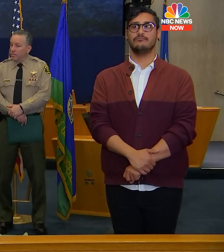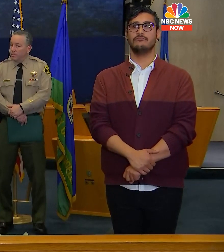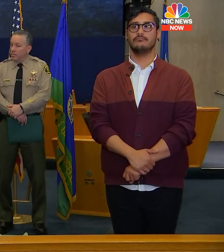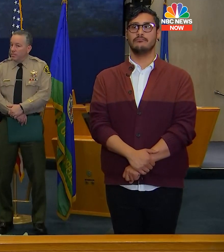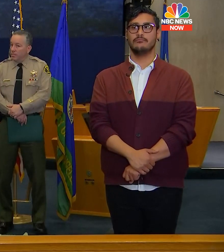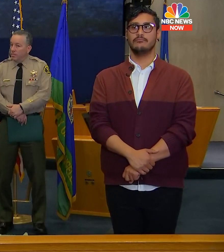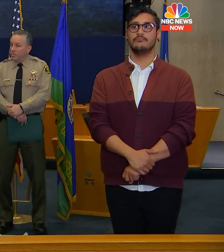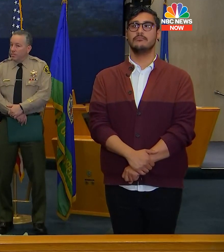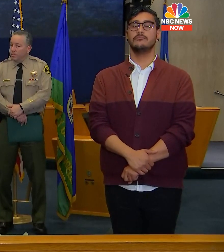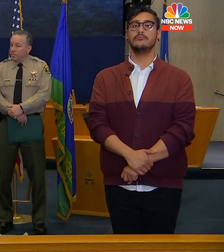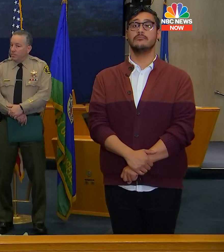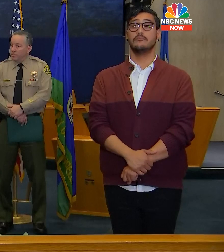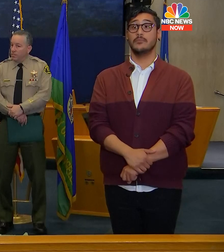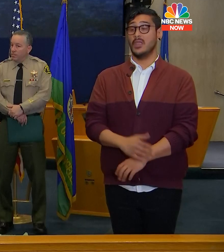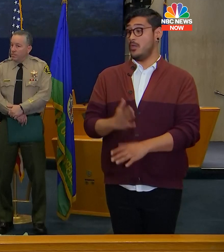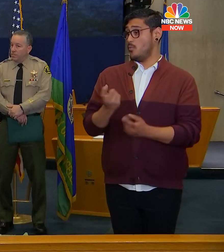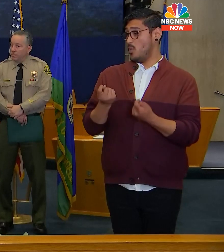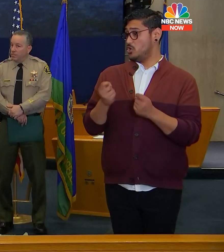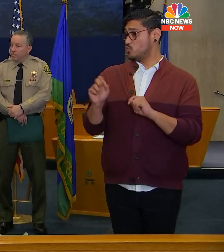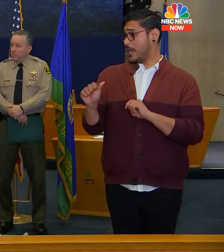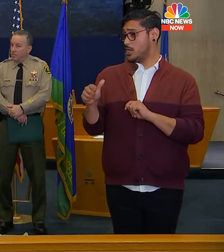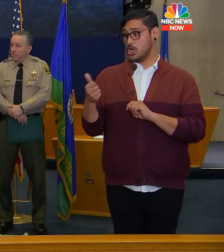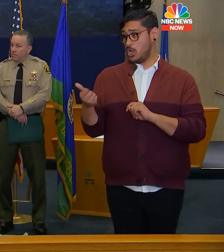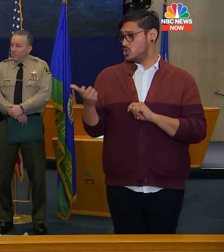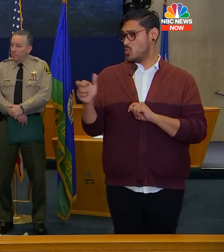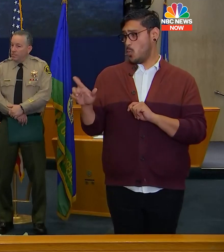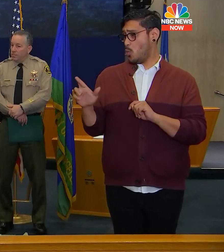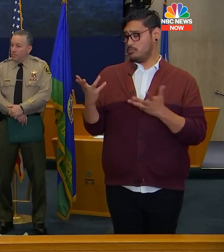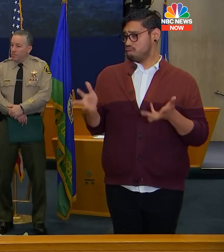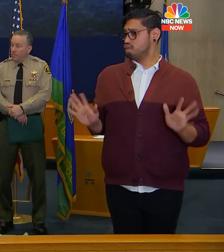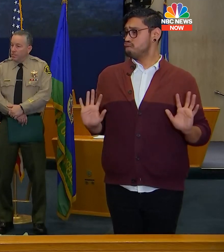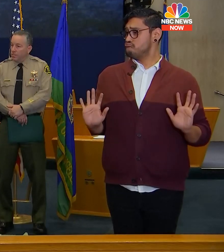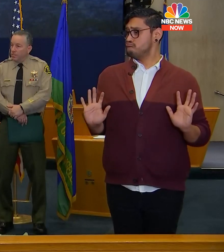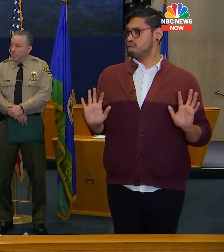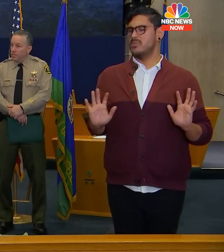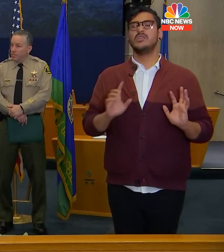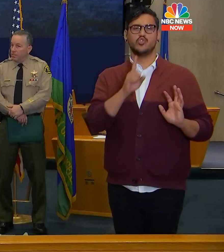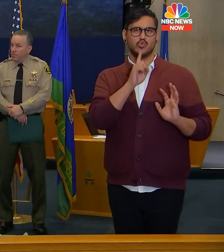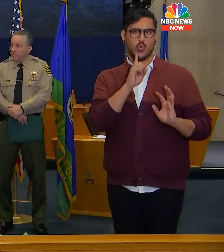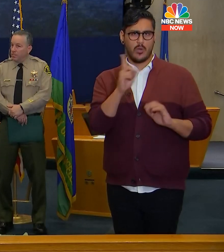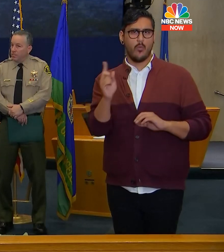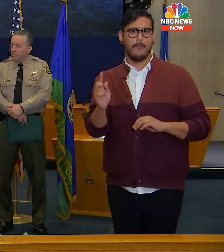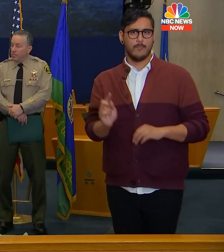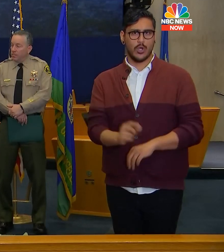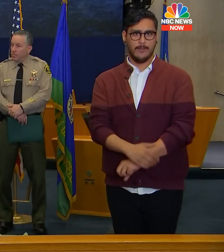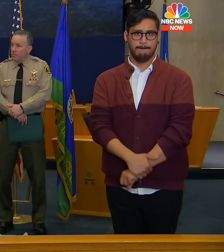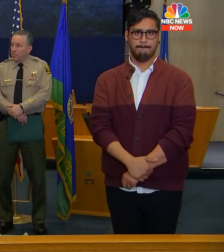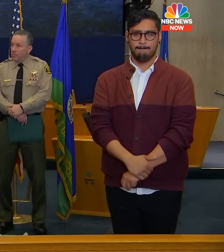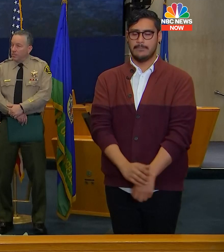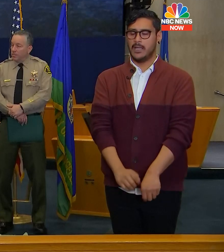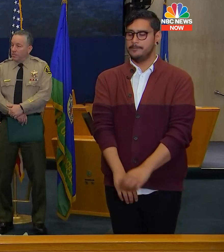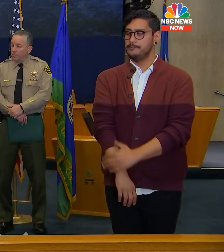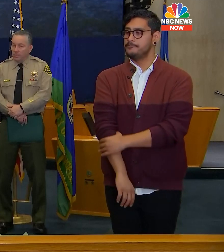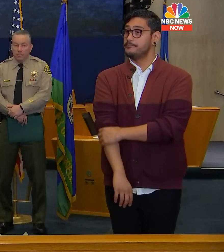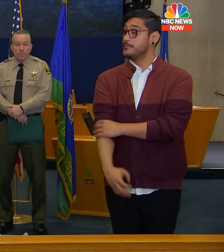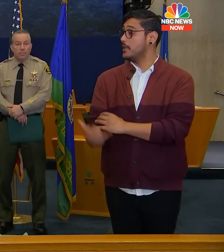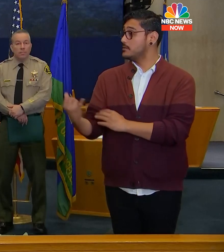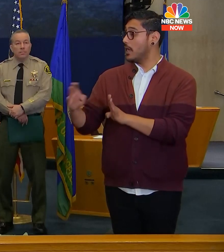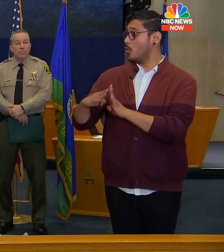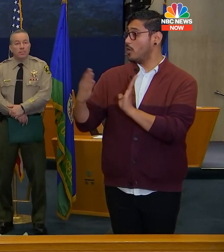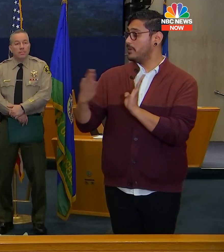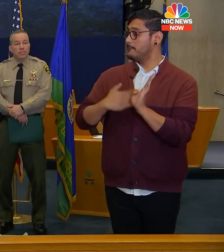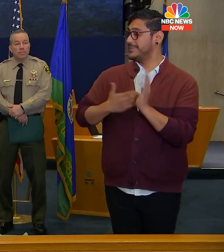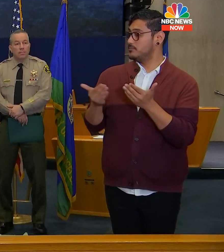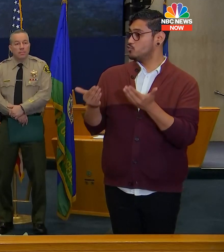Why don't you try? Supervisor. You want to try another line, or is that it? Sure. We'll do it one more. Your line is now open.